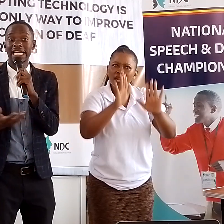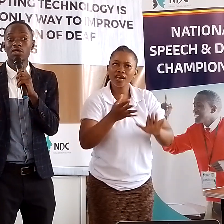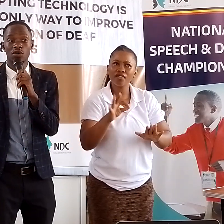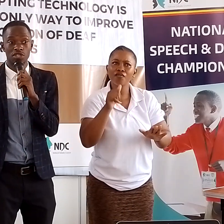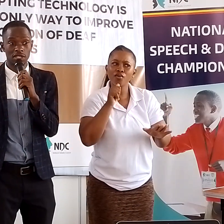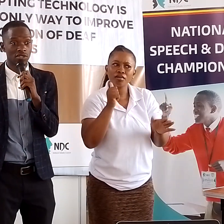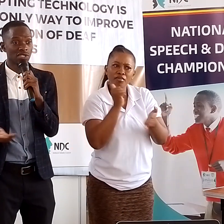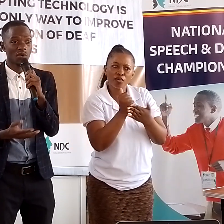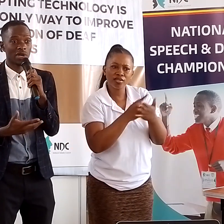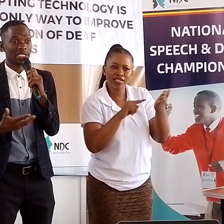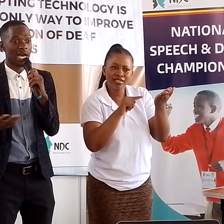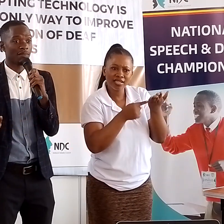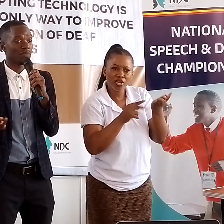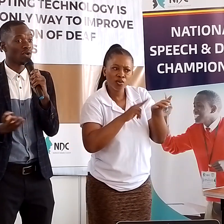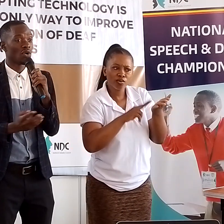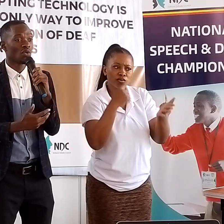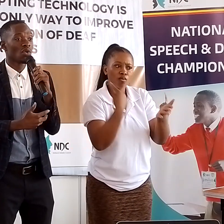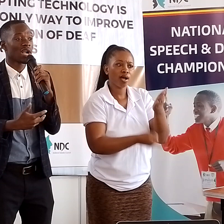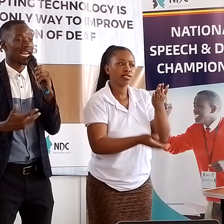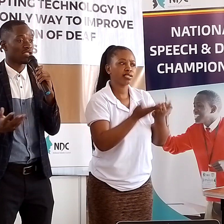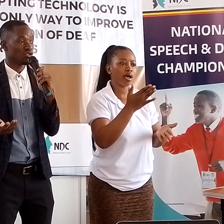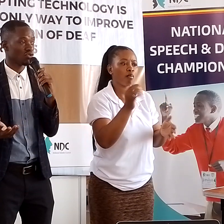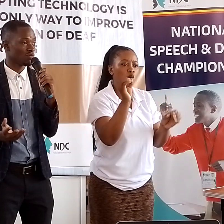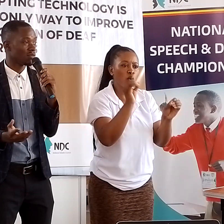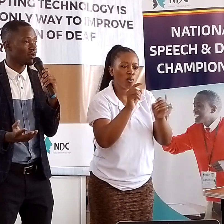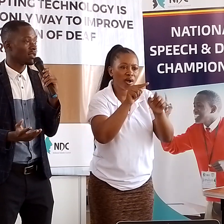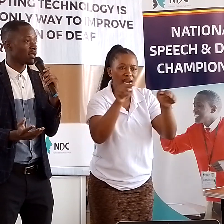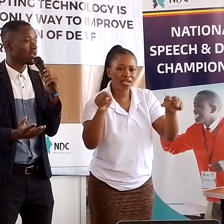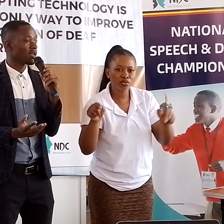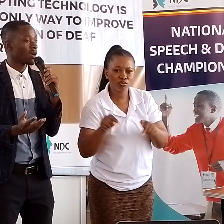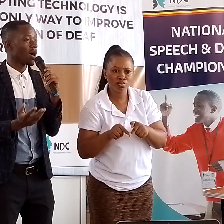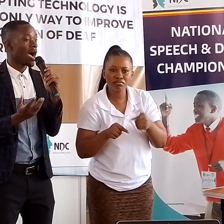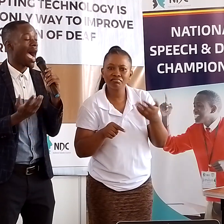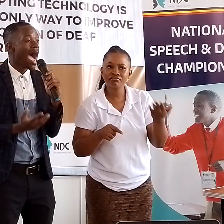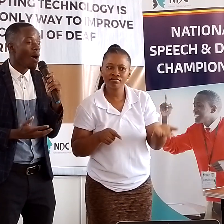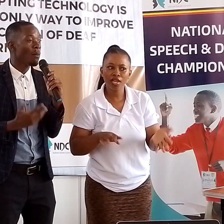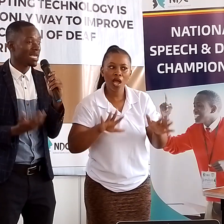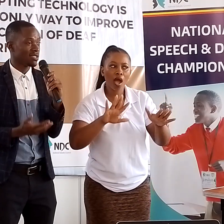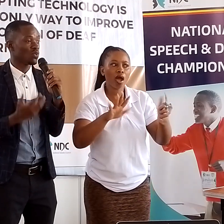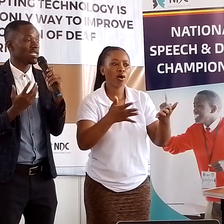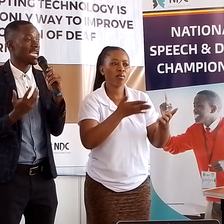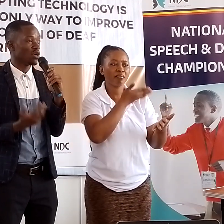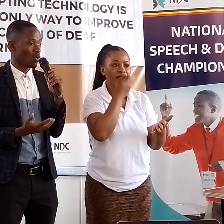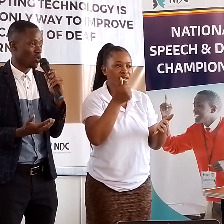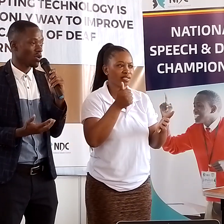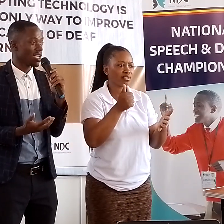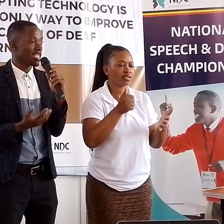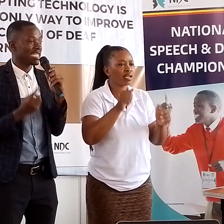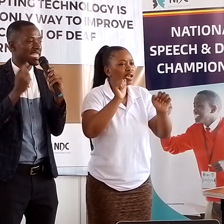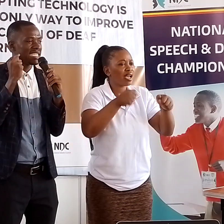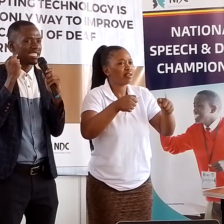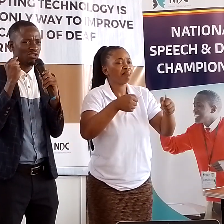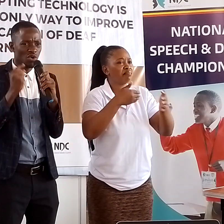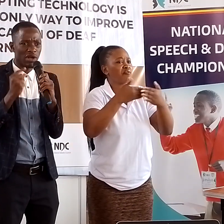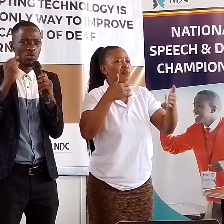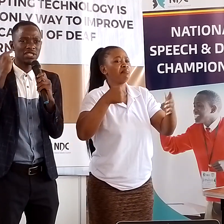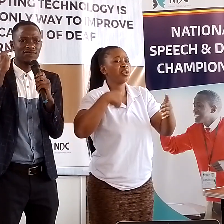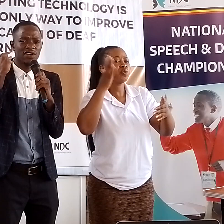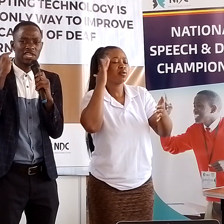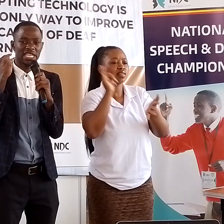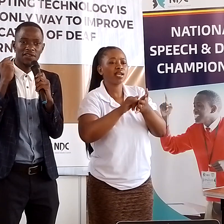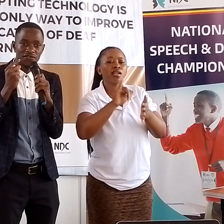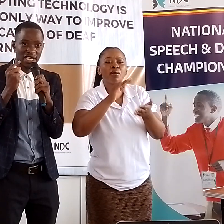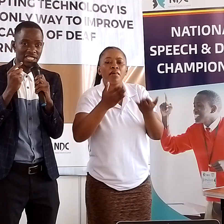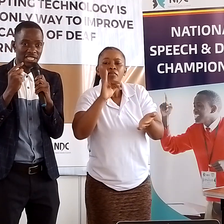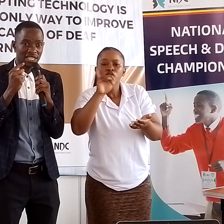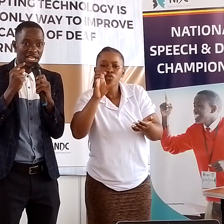for technology, using WhatsApp, Google Classroom, how best did I know that there is a Joel who is